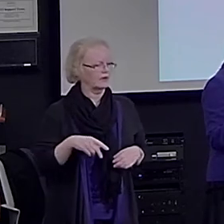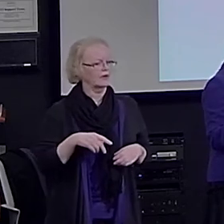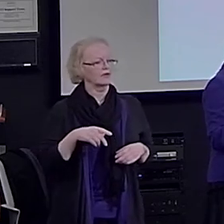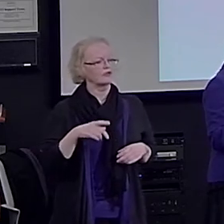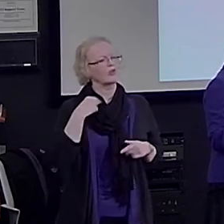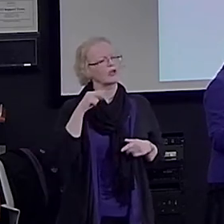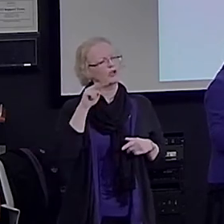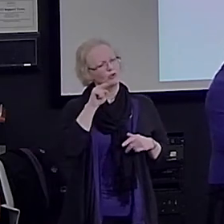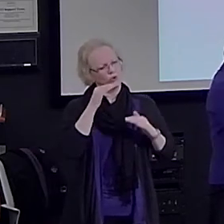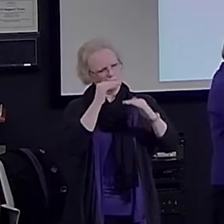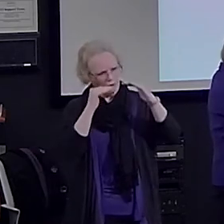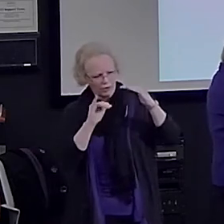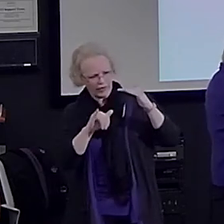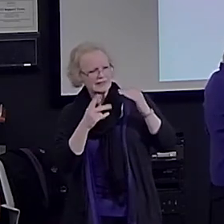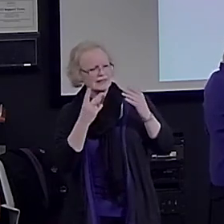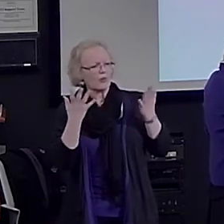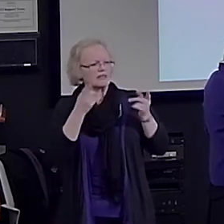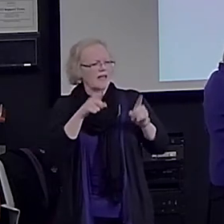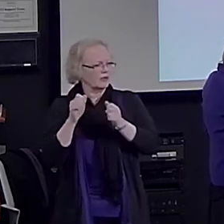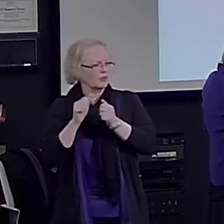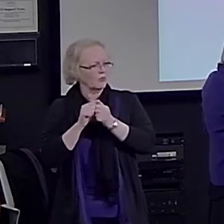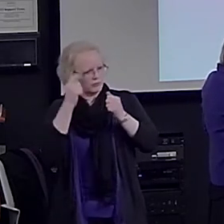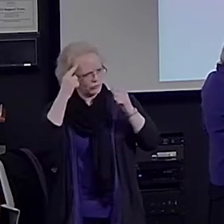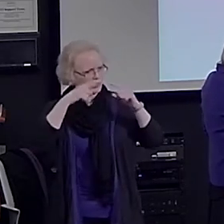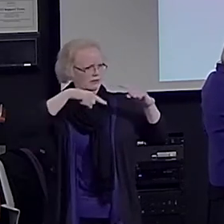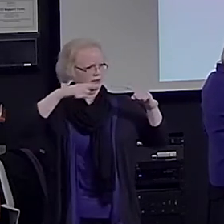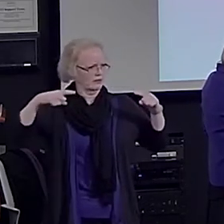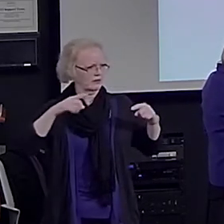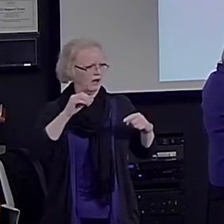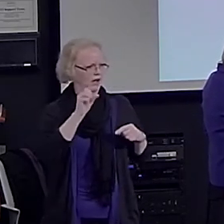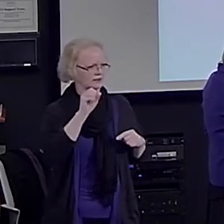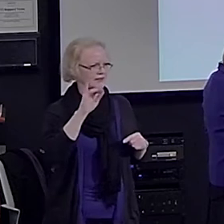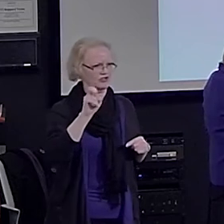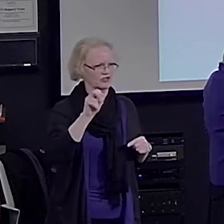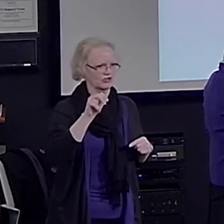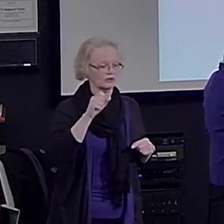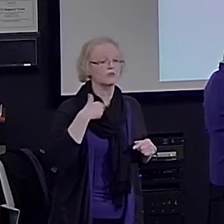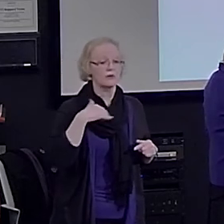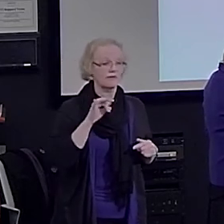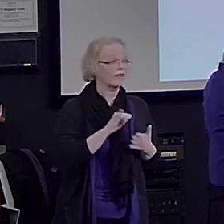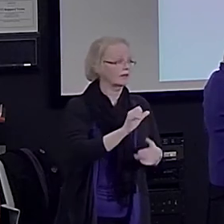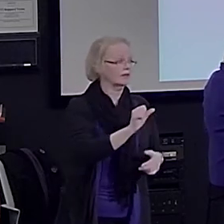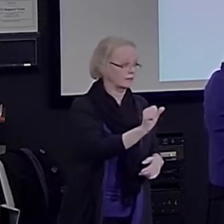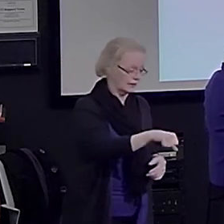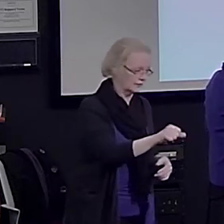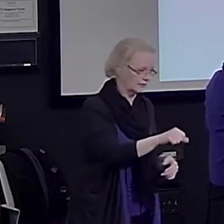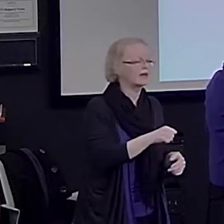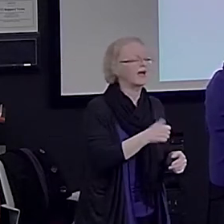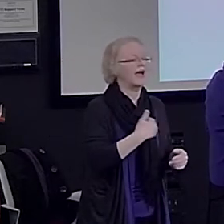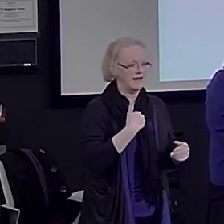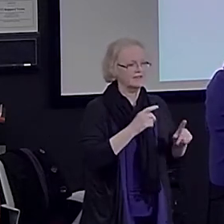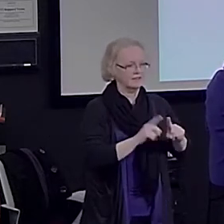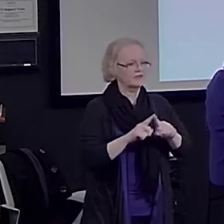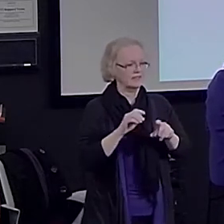at what's happening with oscillations and see that yes there are differences differences how this is being engaged